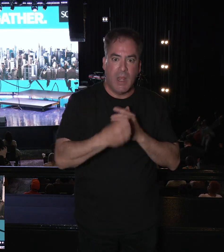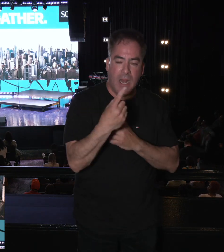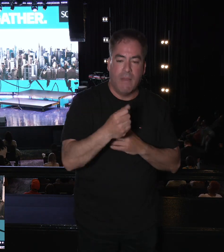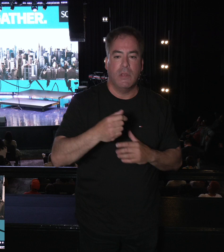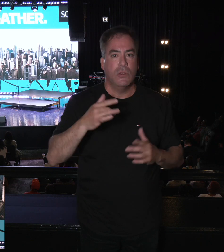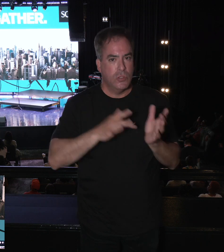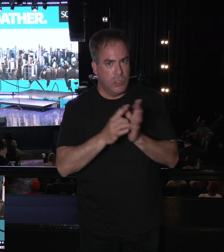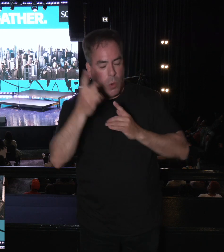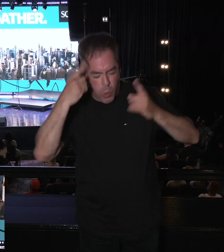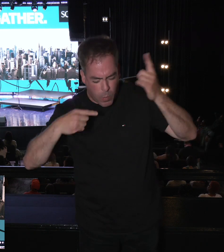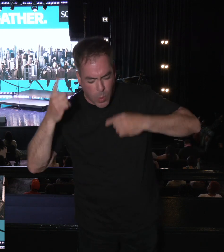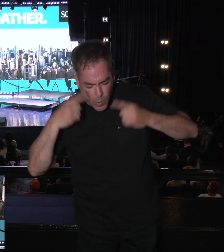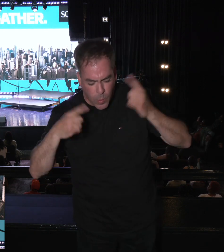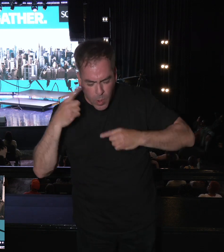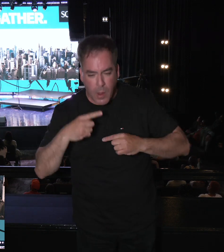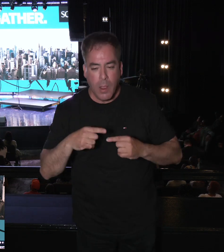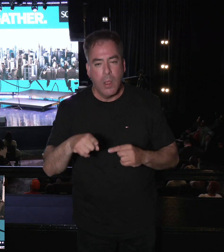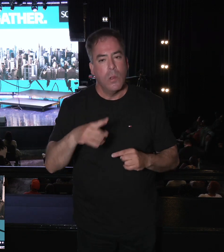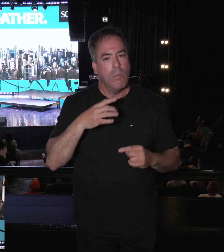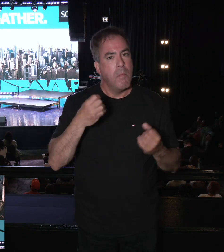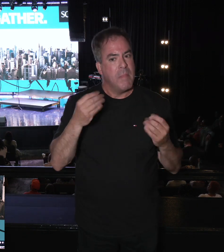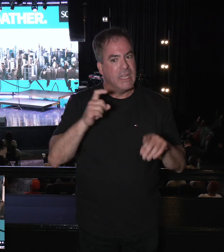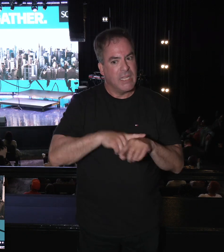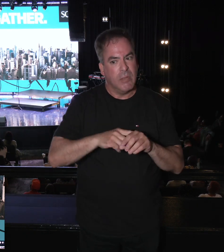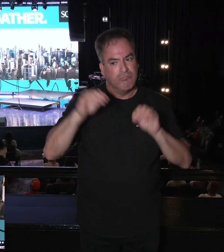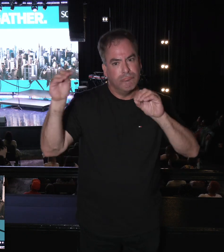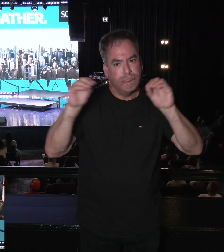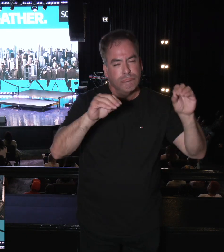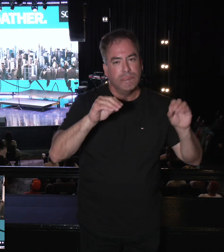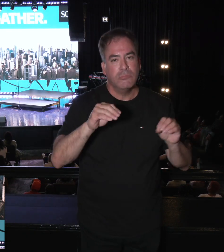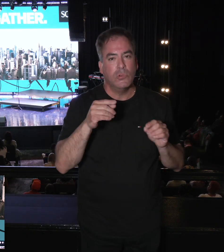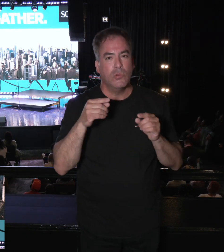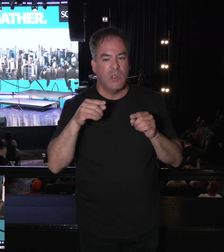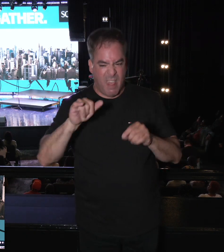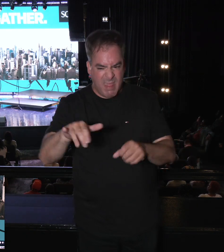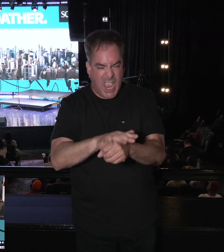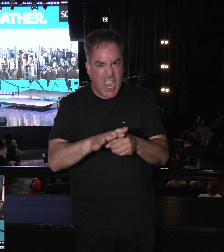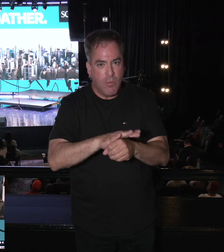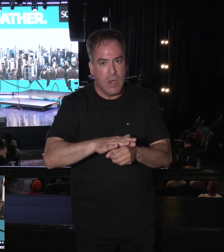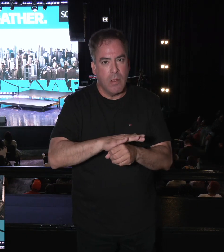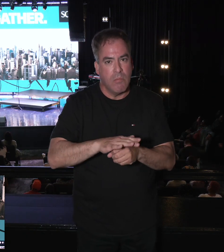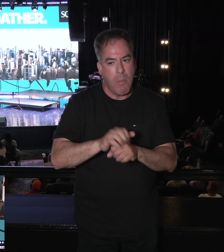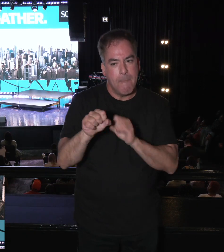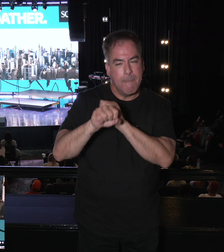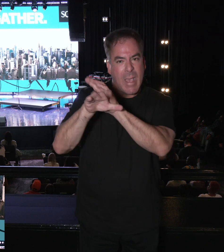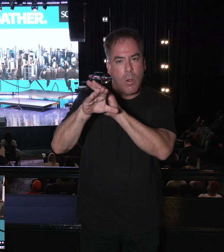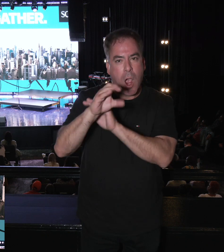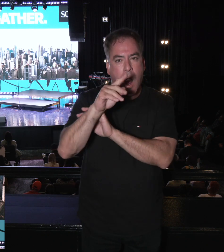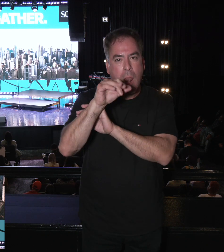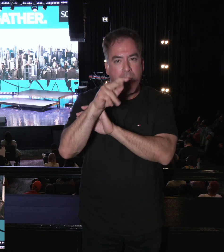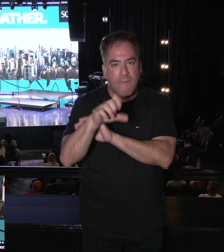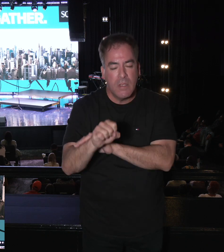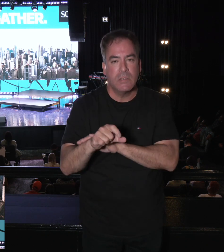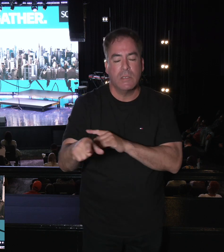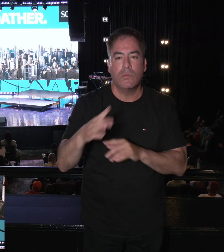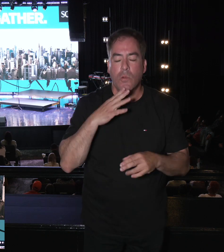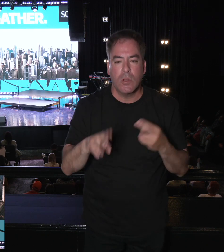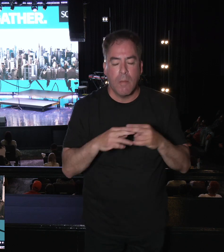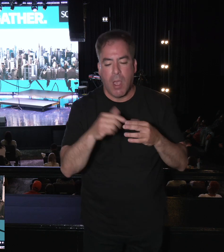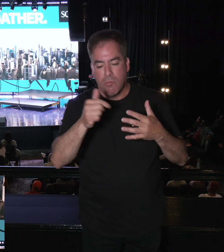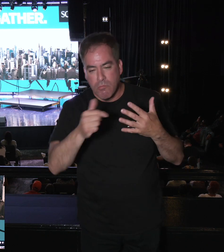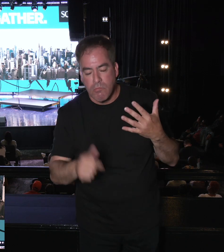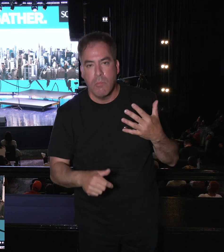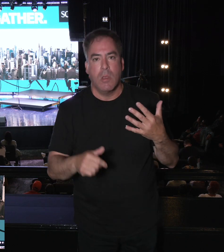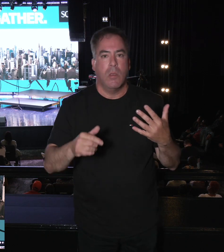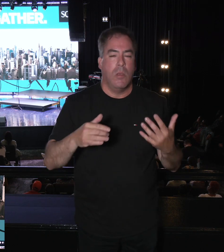several times on this mountain. One of them called the Olivet Discourse, where he talks about the well done and good and faithful servant, and where he talks about the